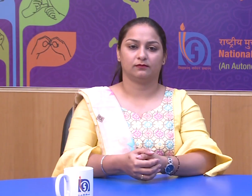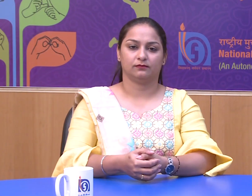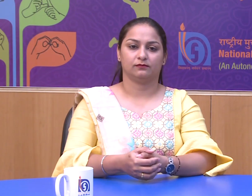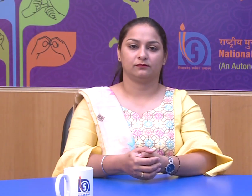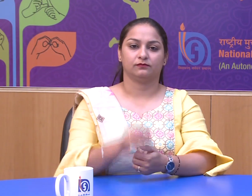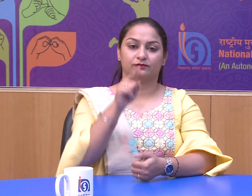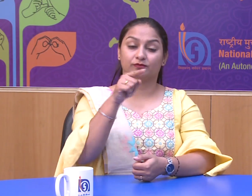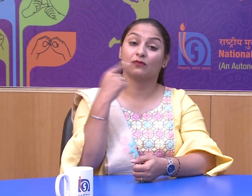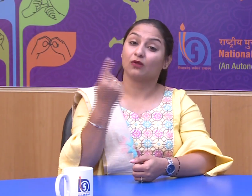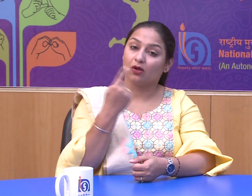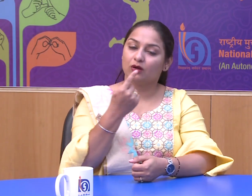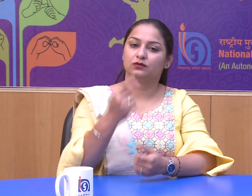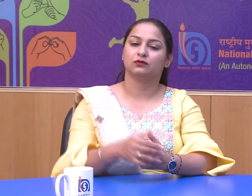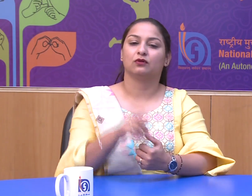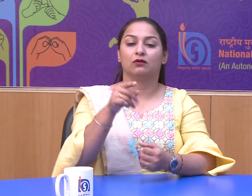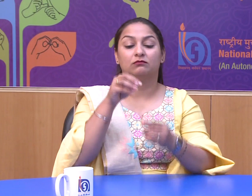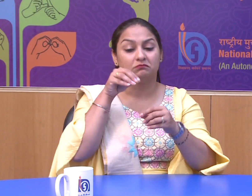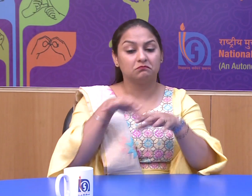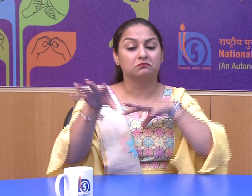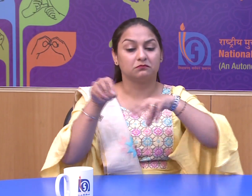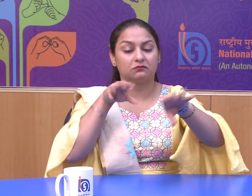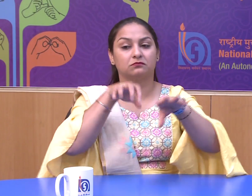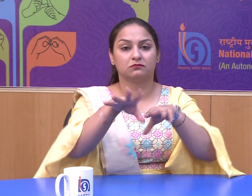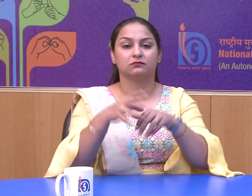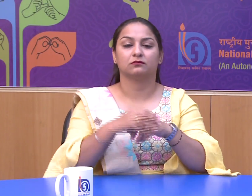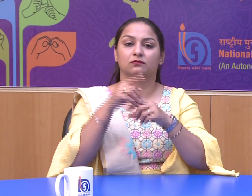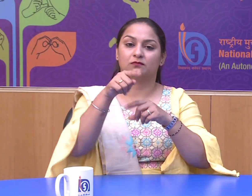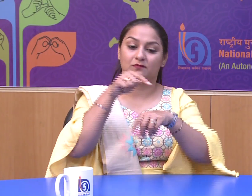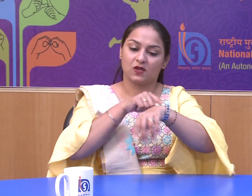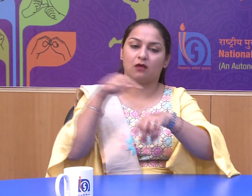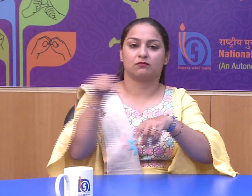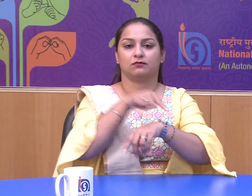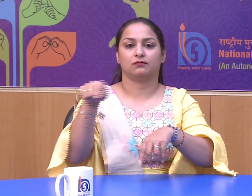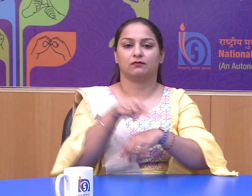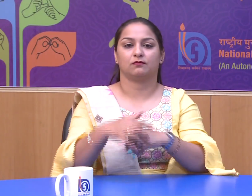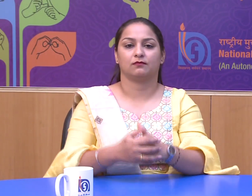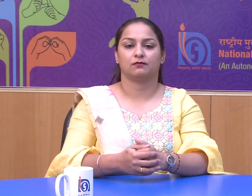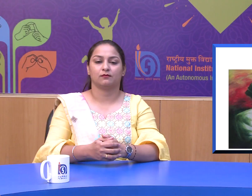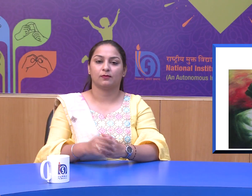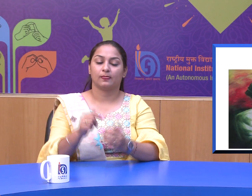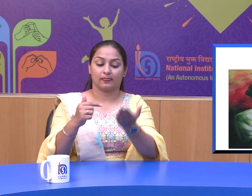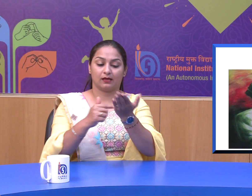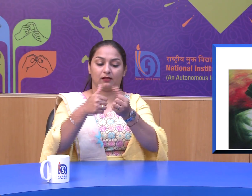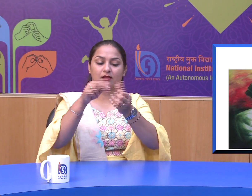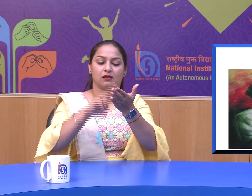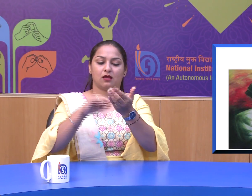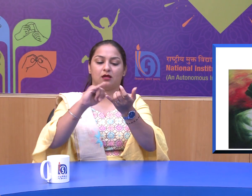were also elaborated during this time. Tansen was, in